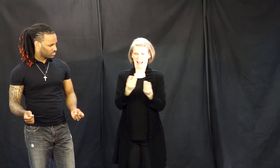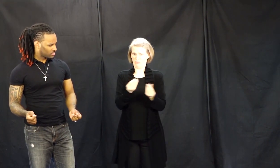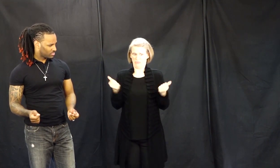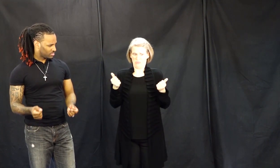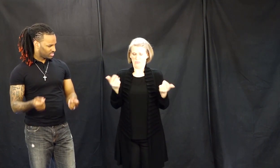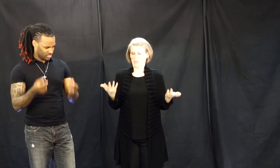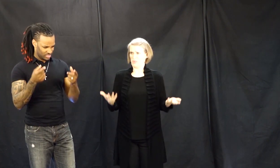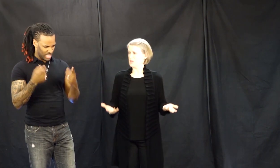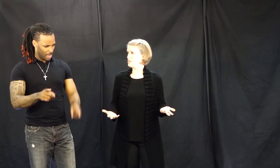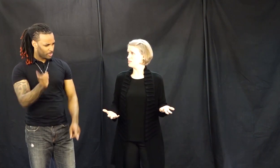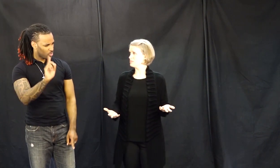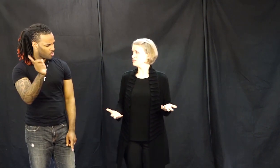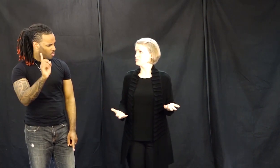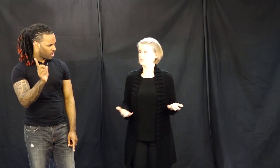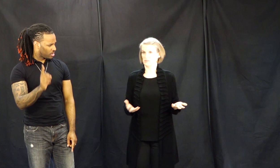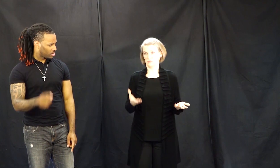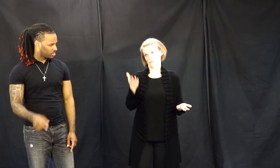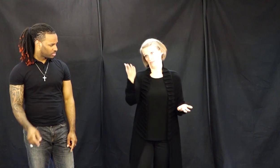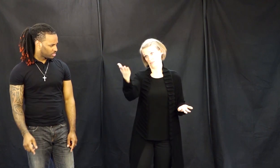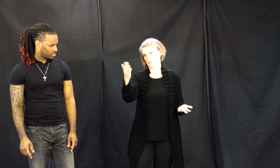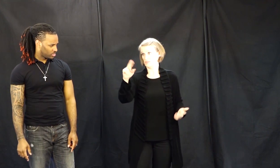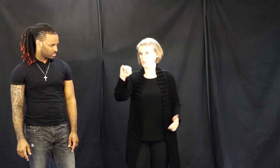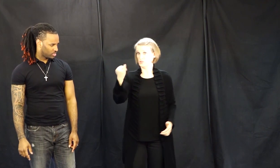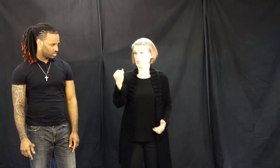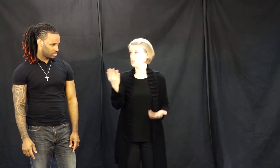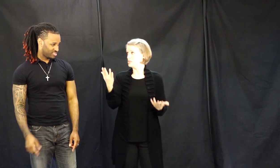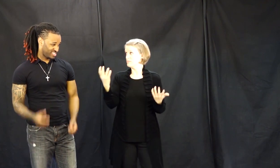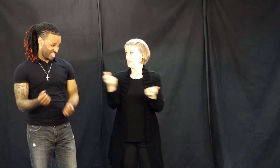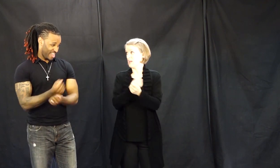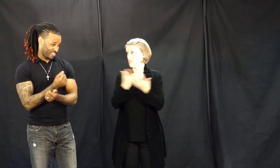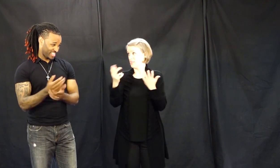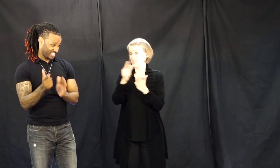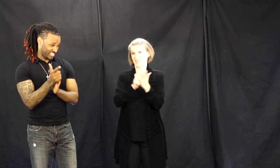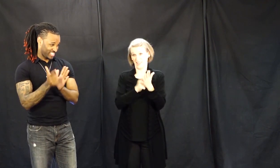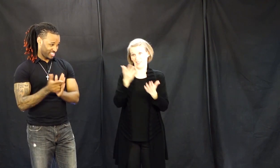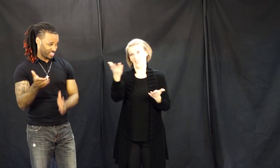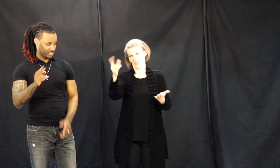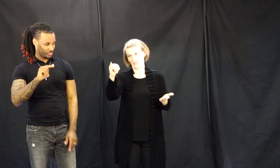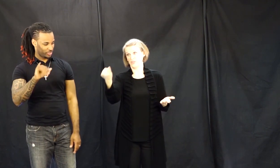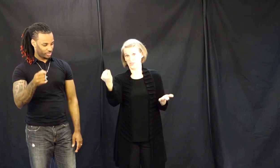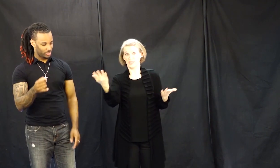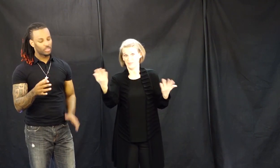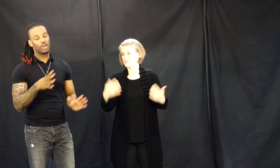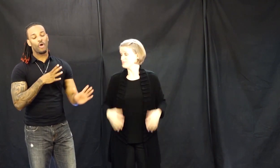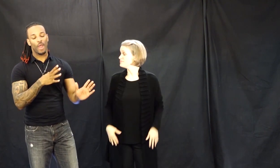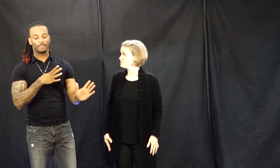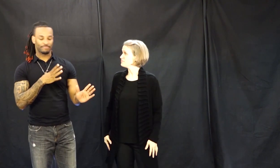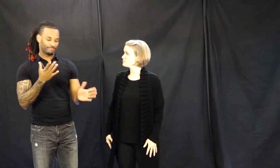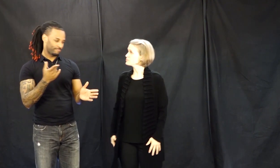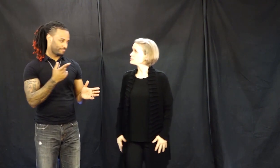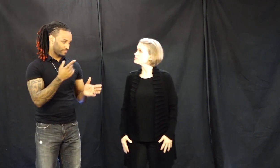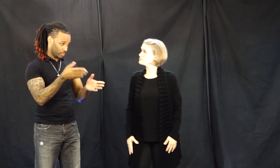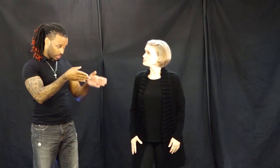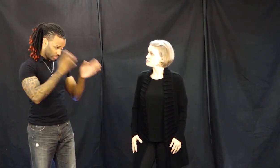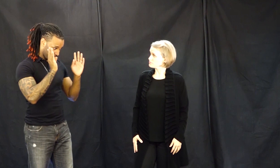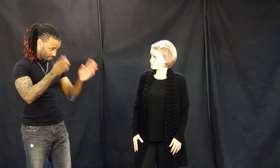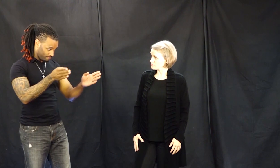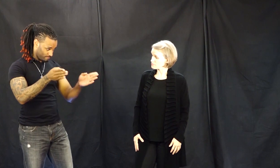cease. Where is this happening? Across the river in Jersey. Everything is legal in New Jersey. All right, so this is what you're gonna